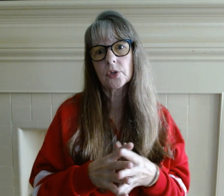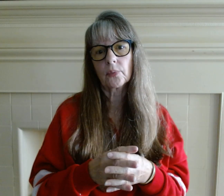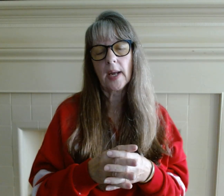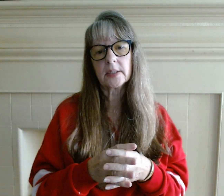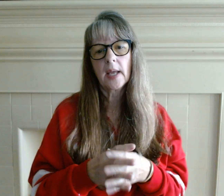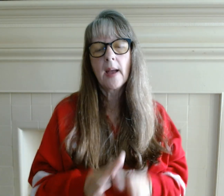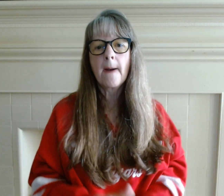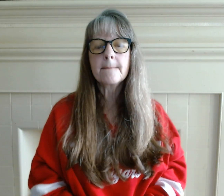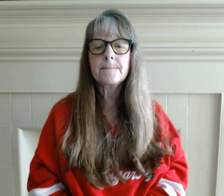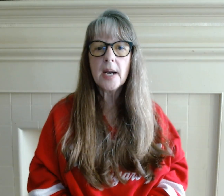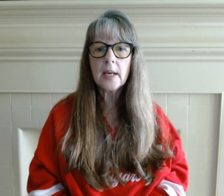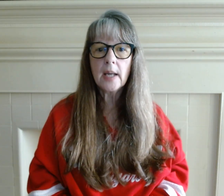correct. But